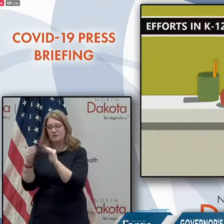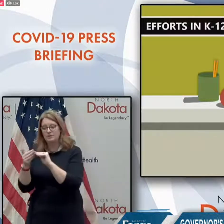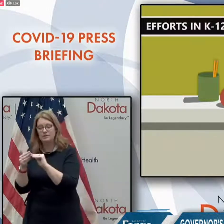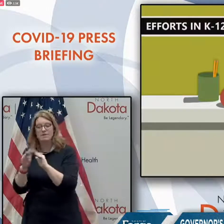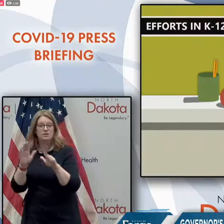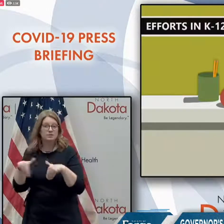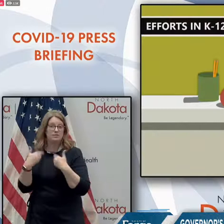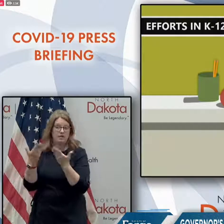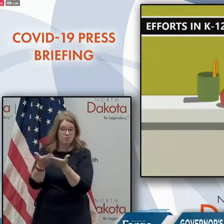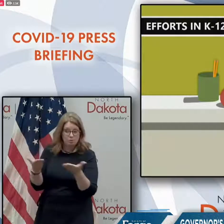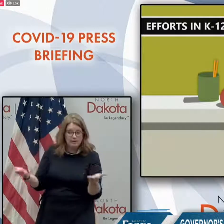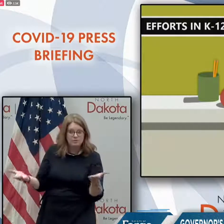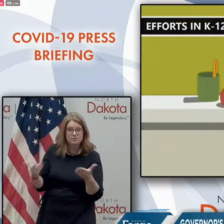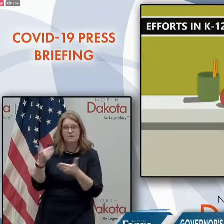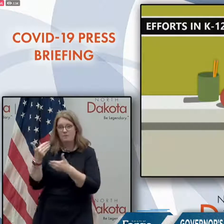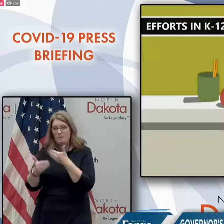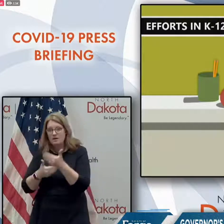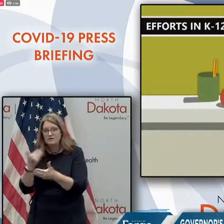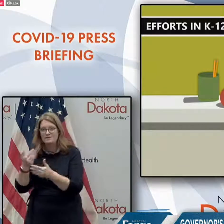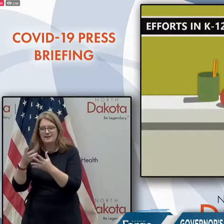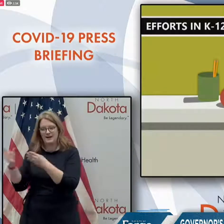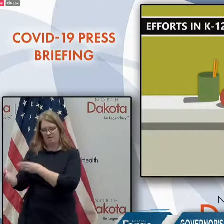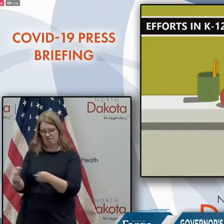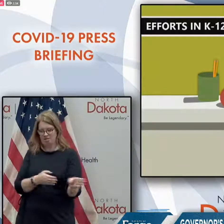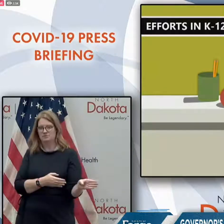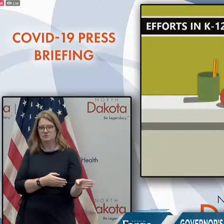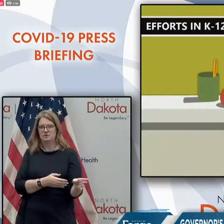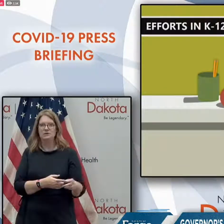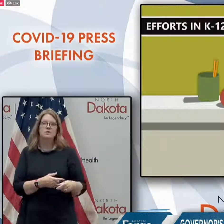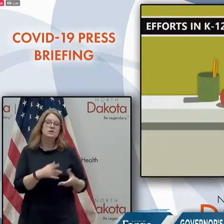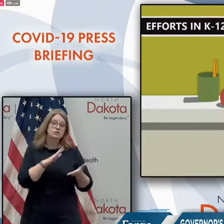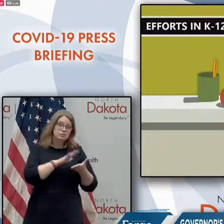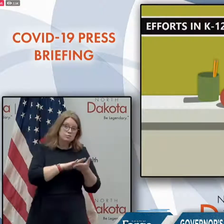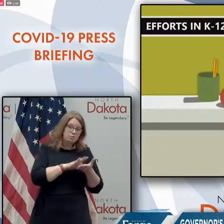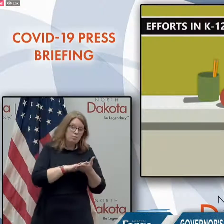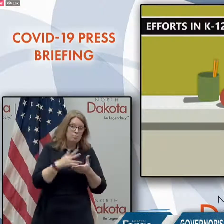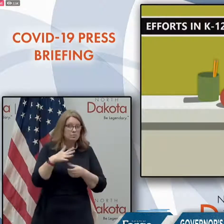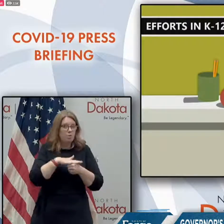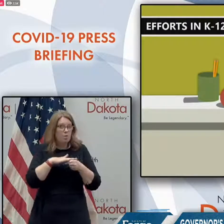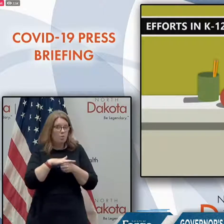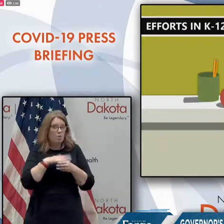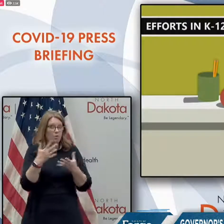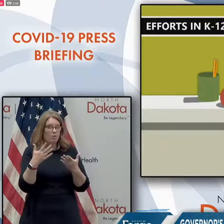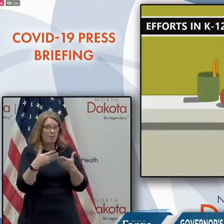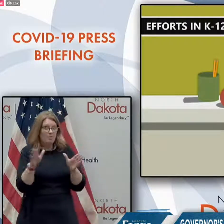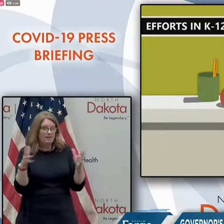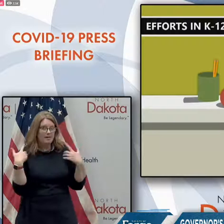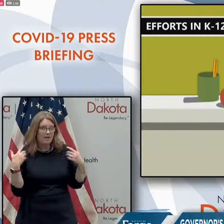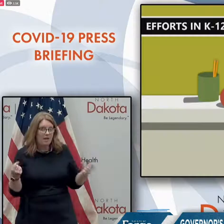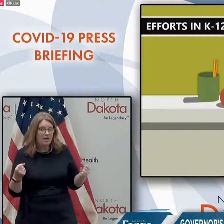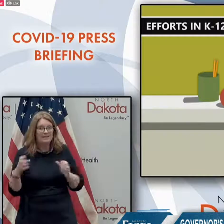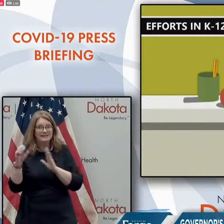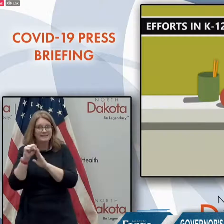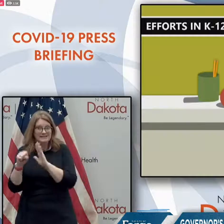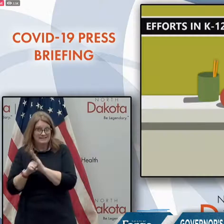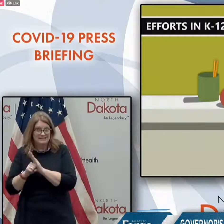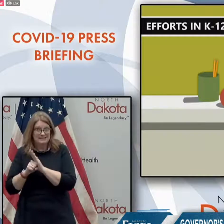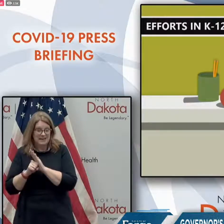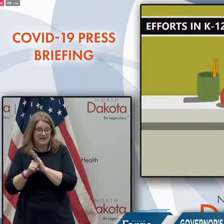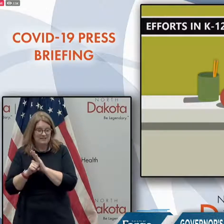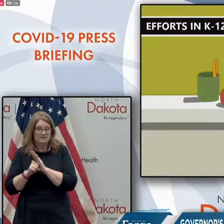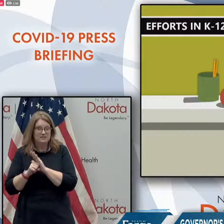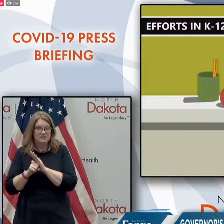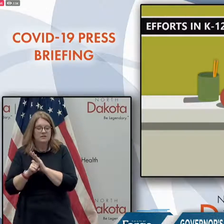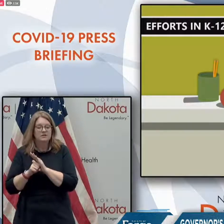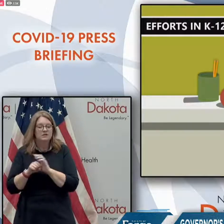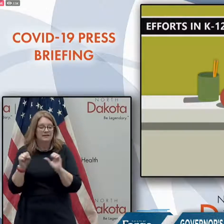processes, and strategies that schools, local public health, and the state need to keep schools